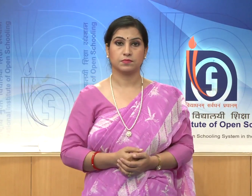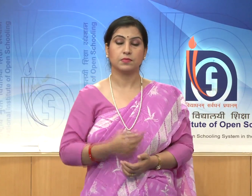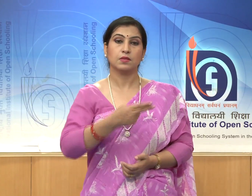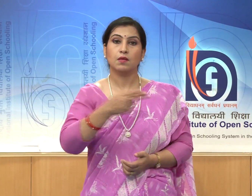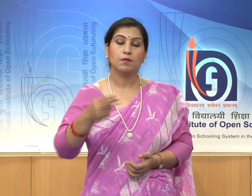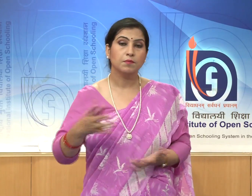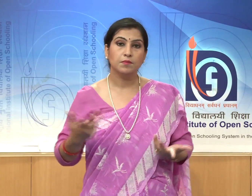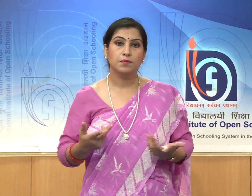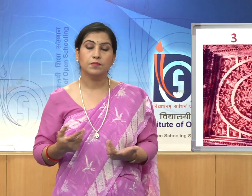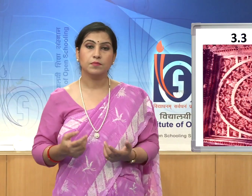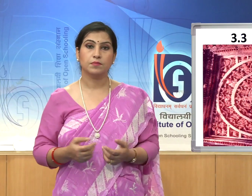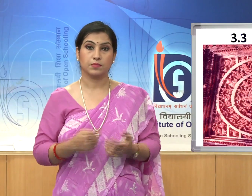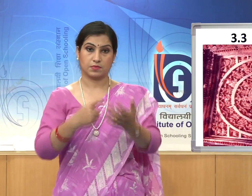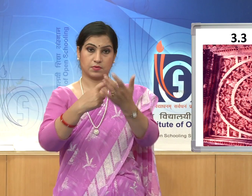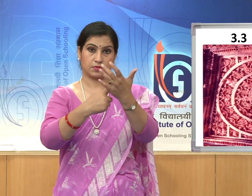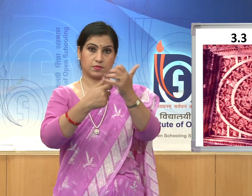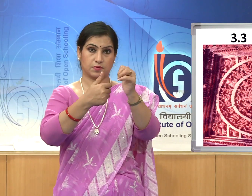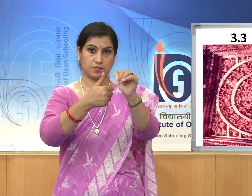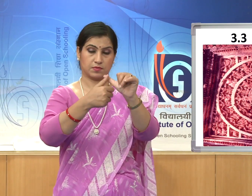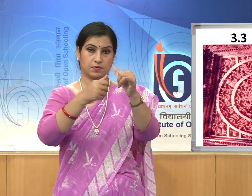is Ras Leela.